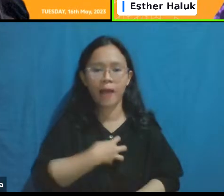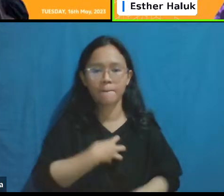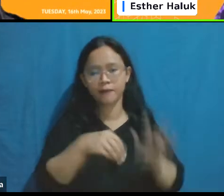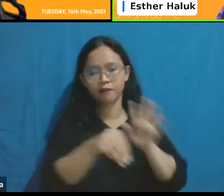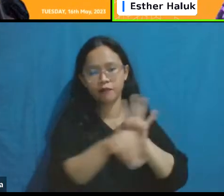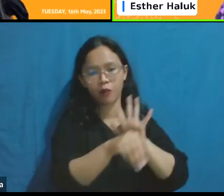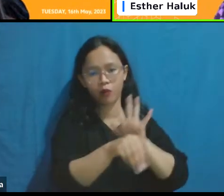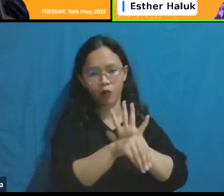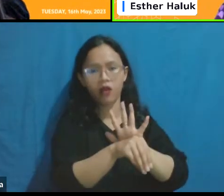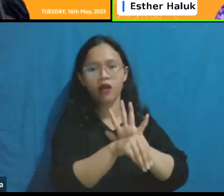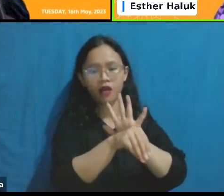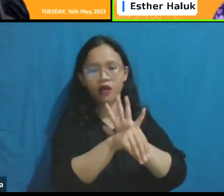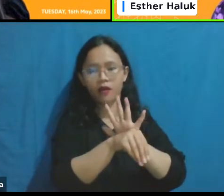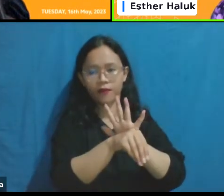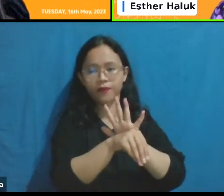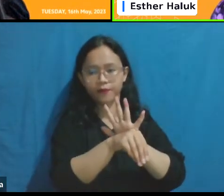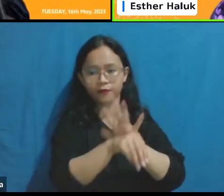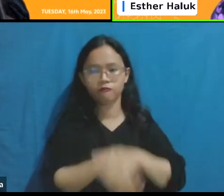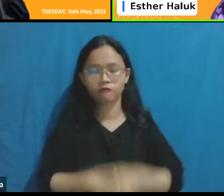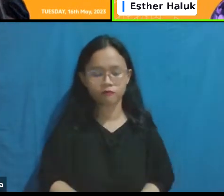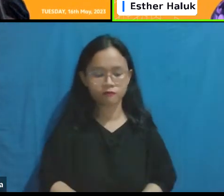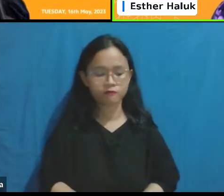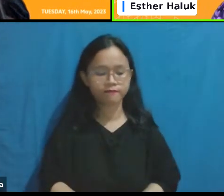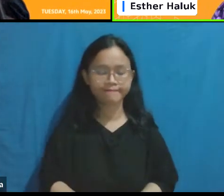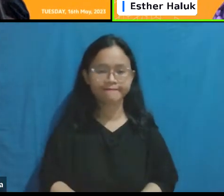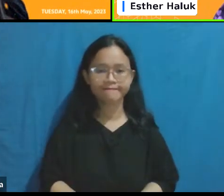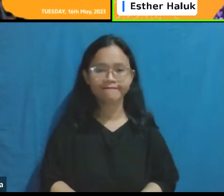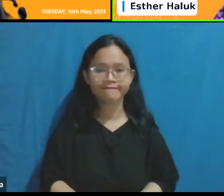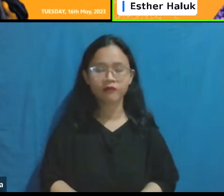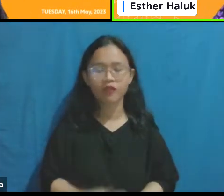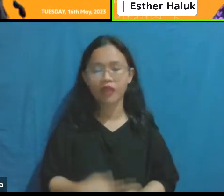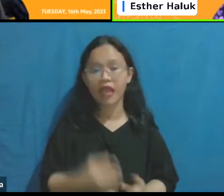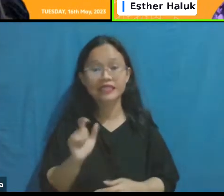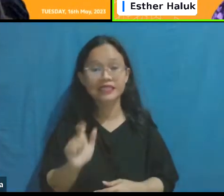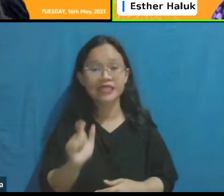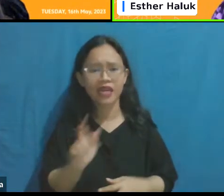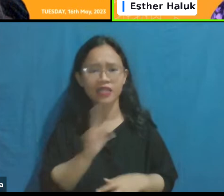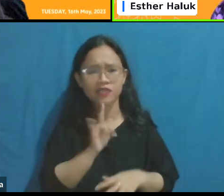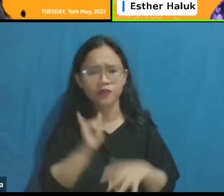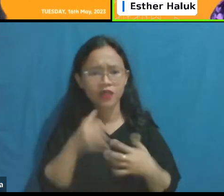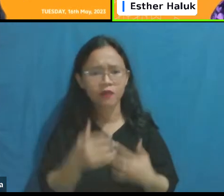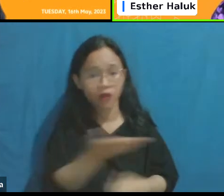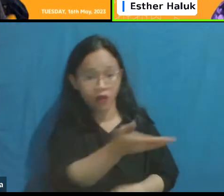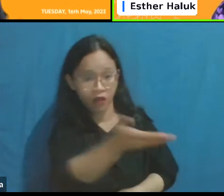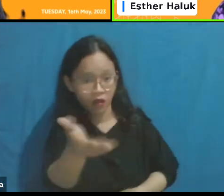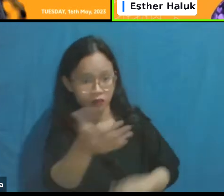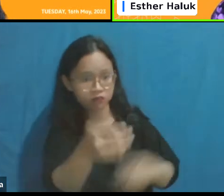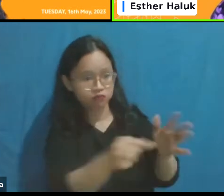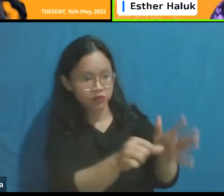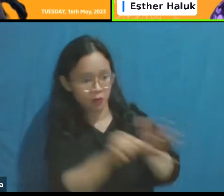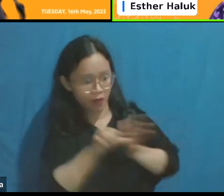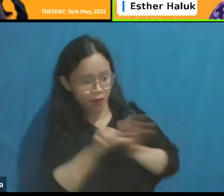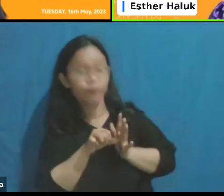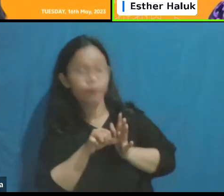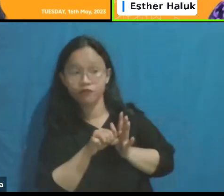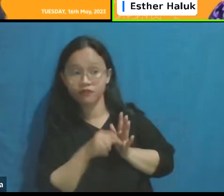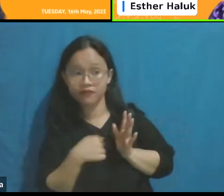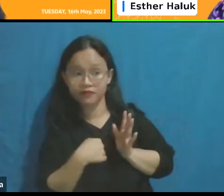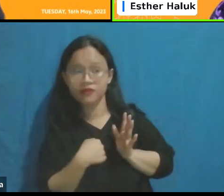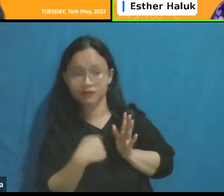how you can help us with this situation, because there's